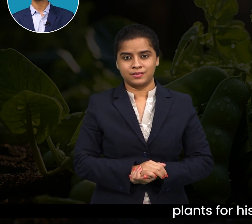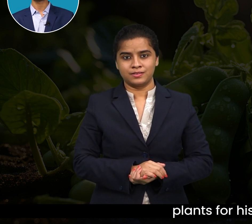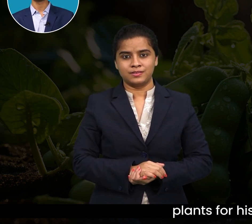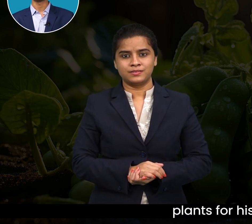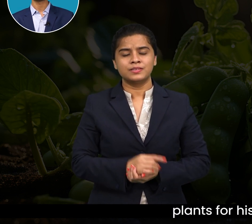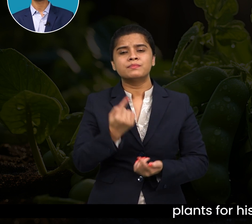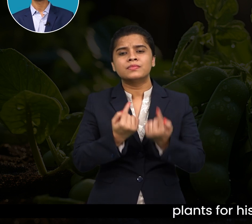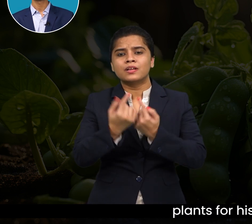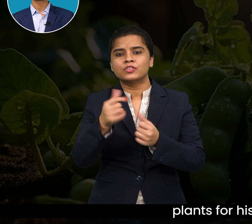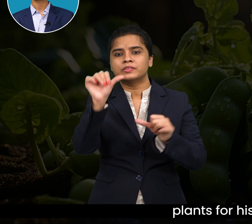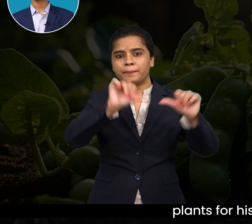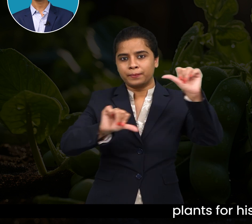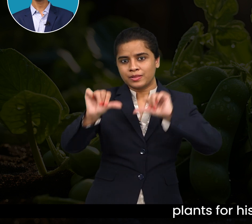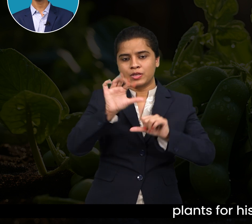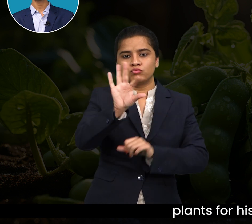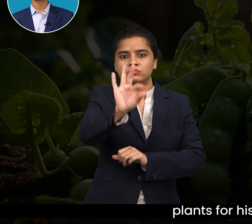plants for his experiments.